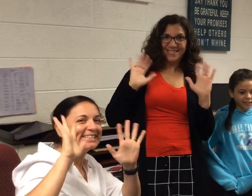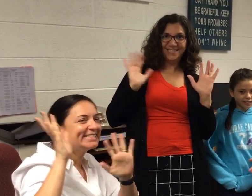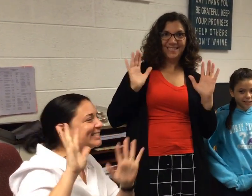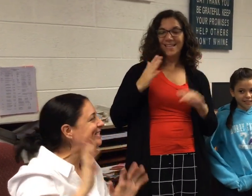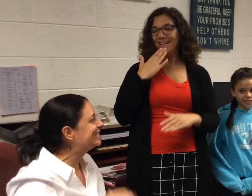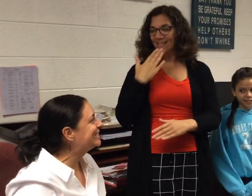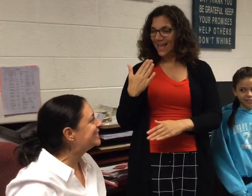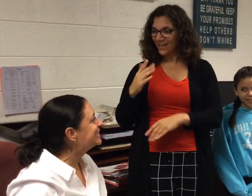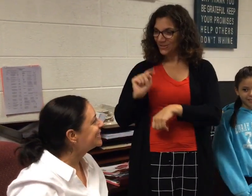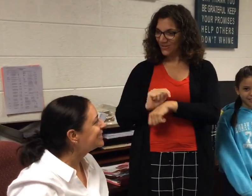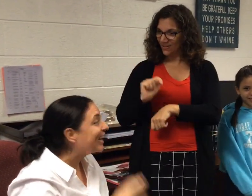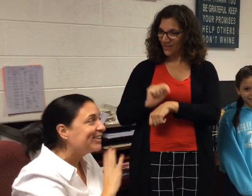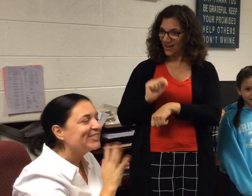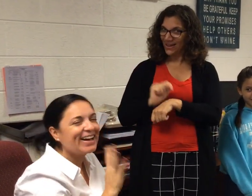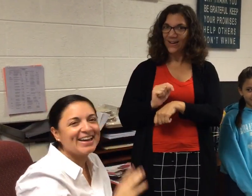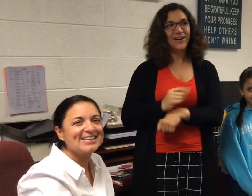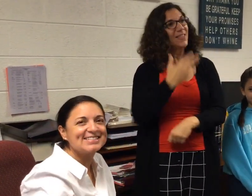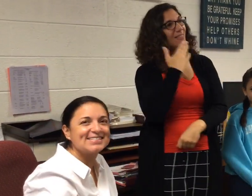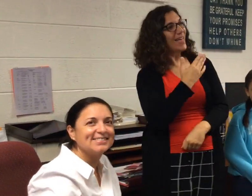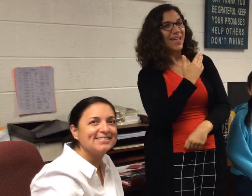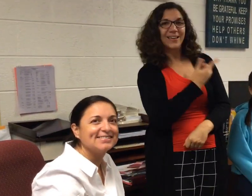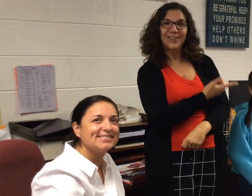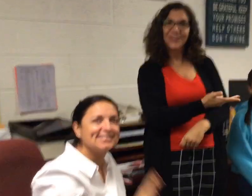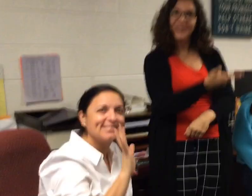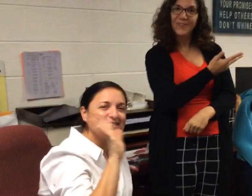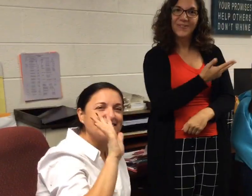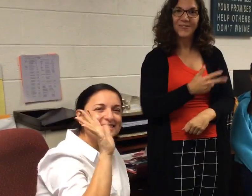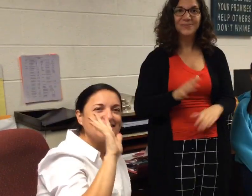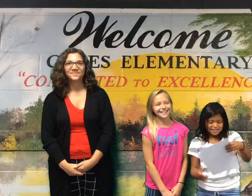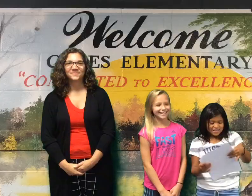Thank you, Miss Treadwell. Thank you, guys.